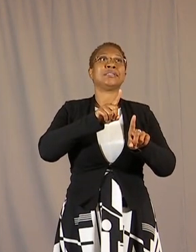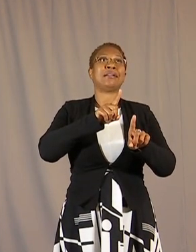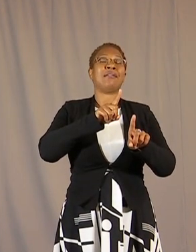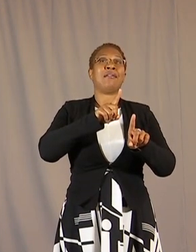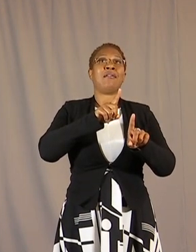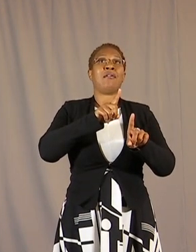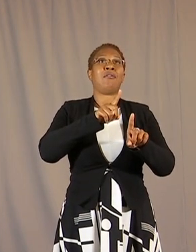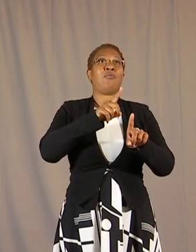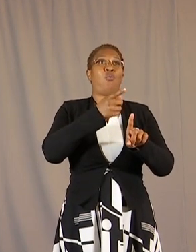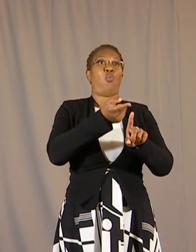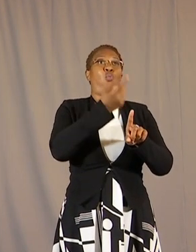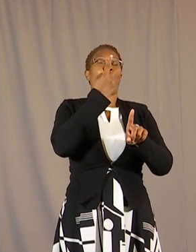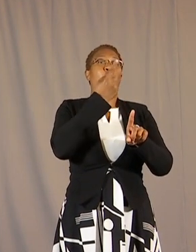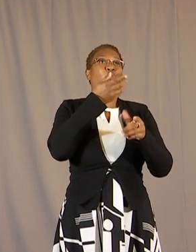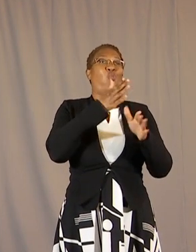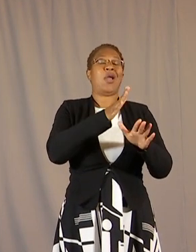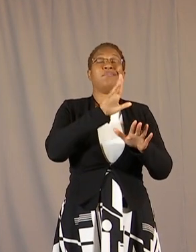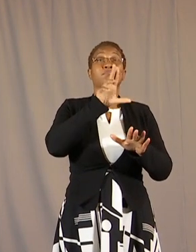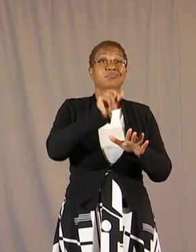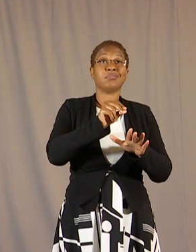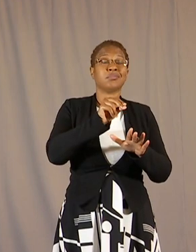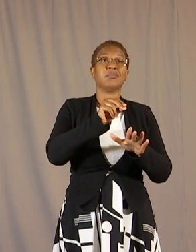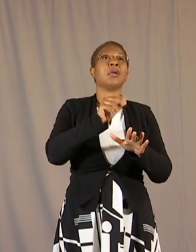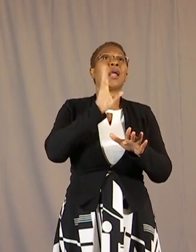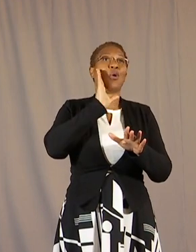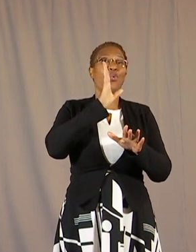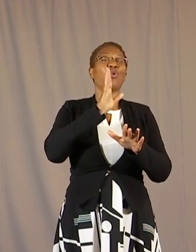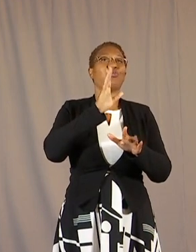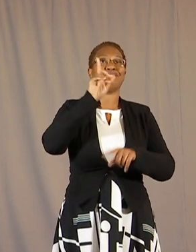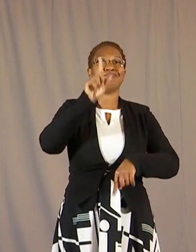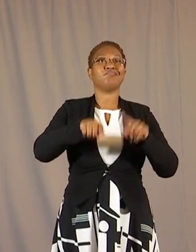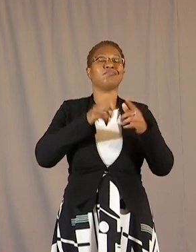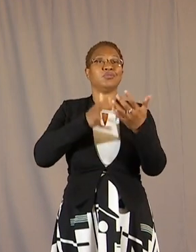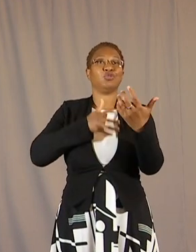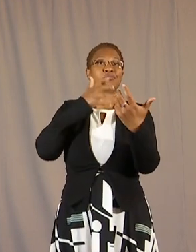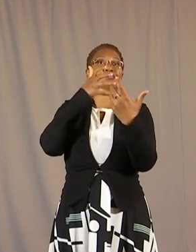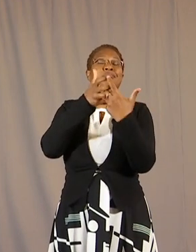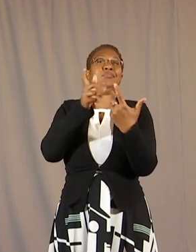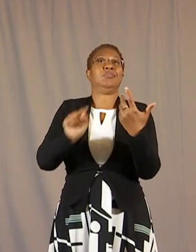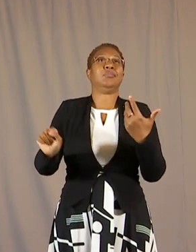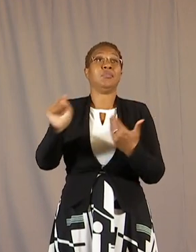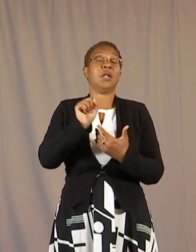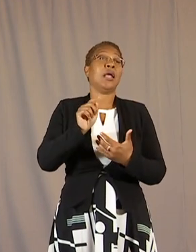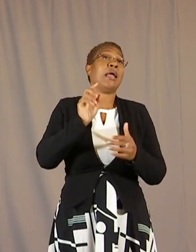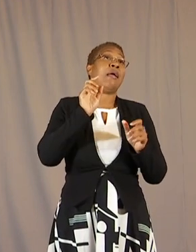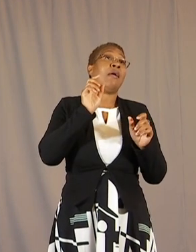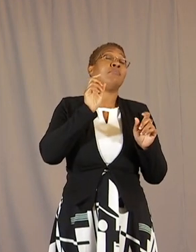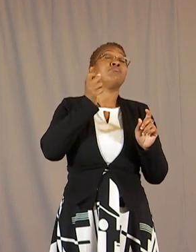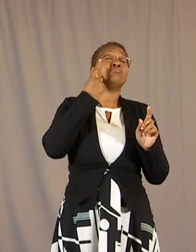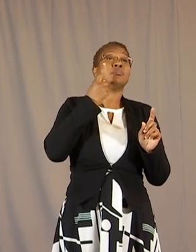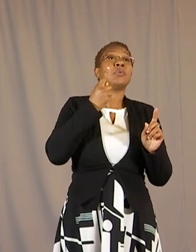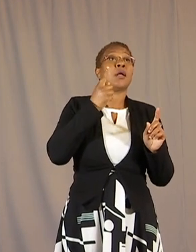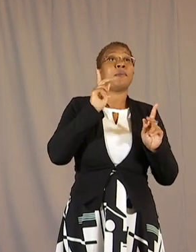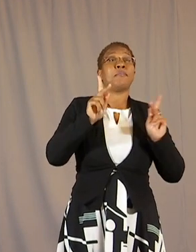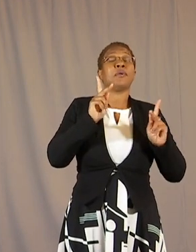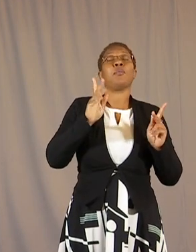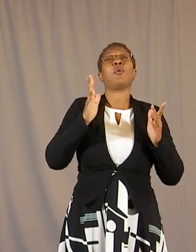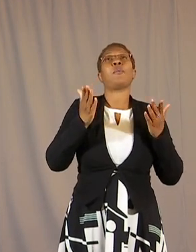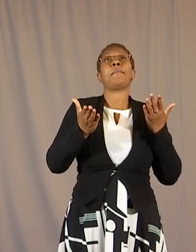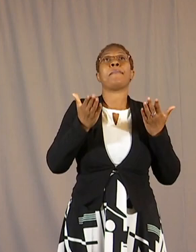Different individuals may have different responses or may be receptive to different